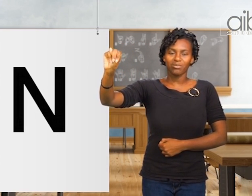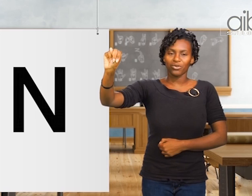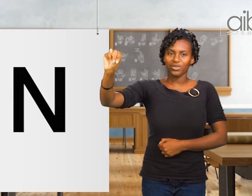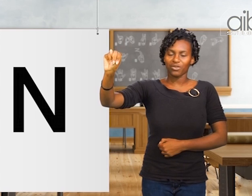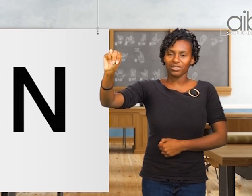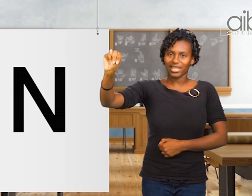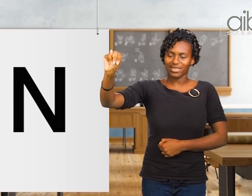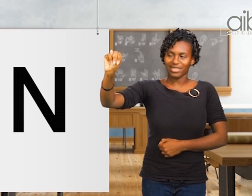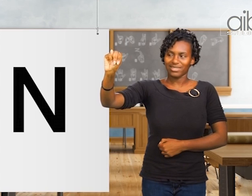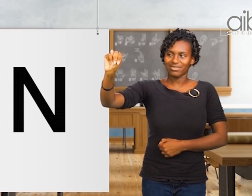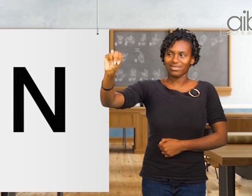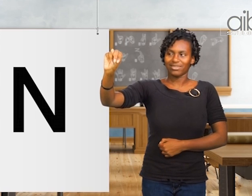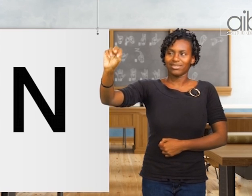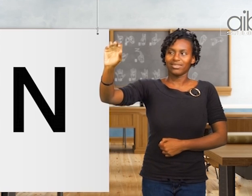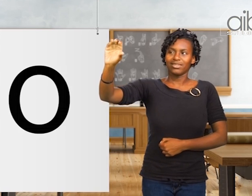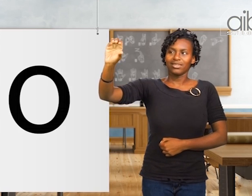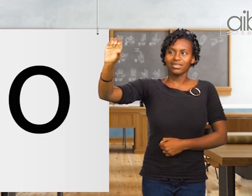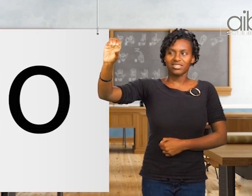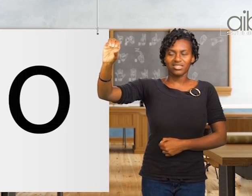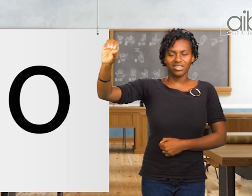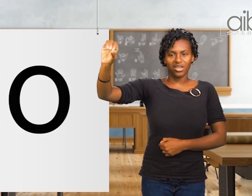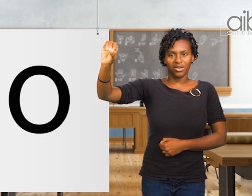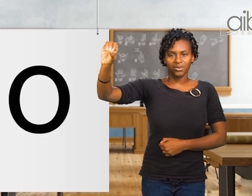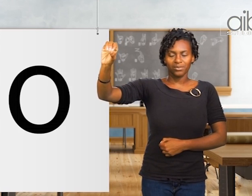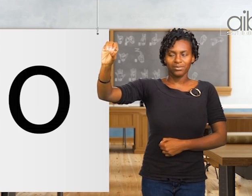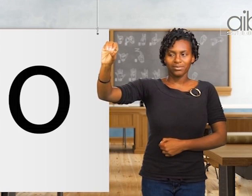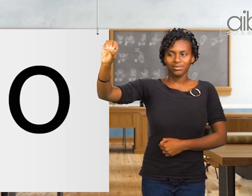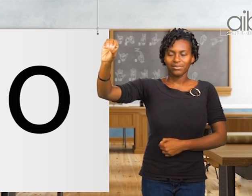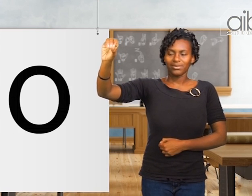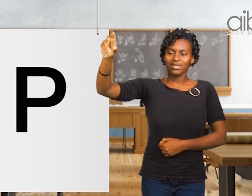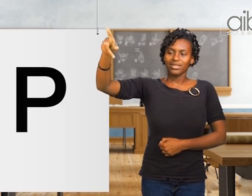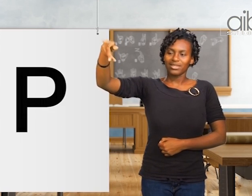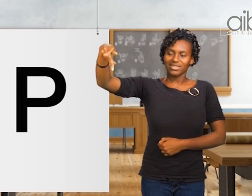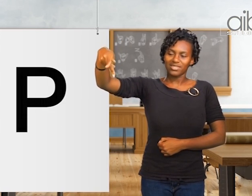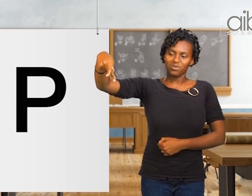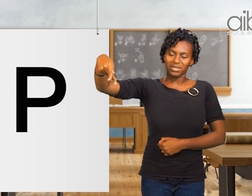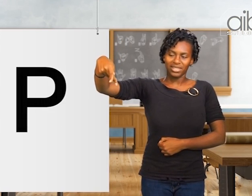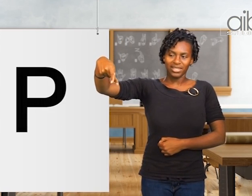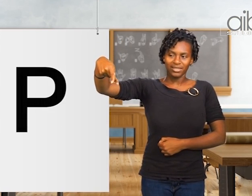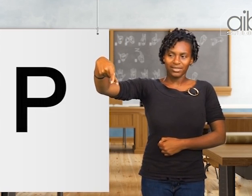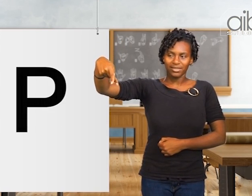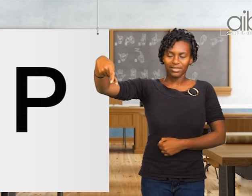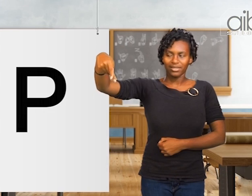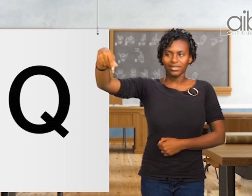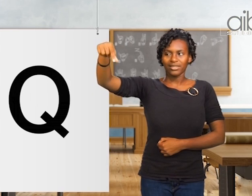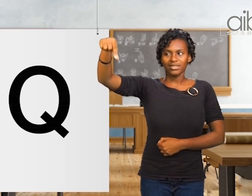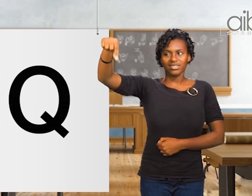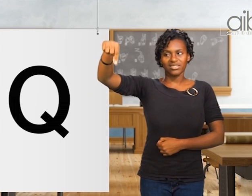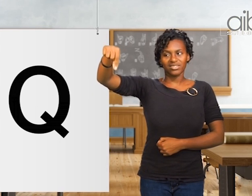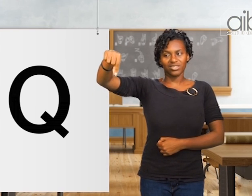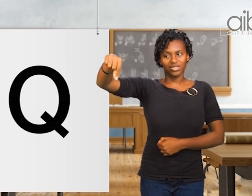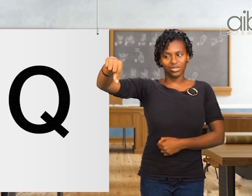move it over like this. This is O. This is P. This is